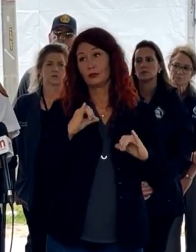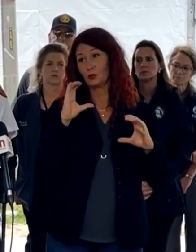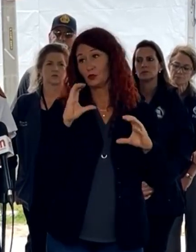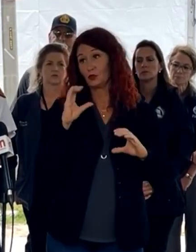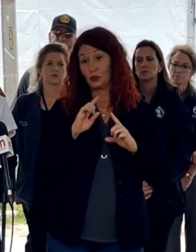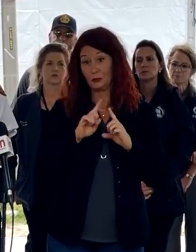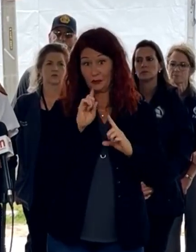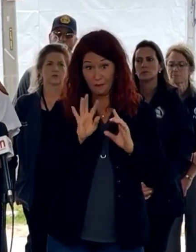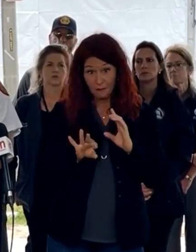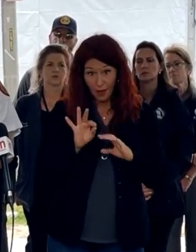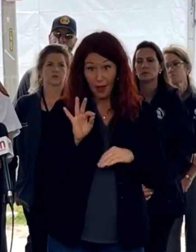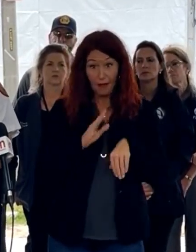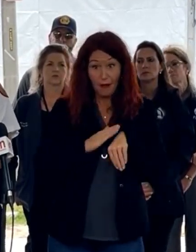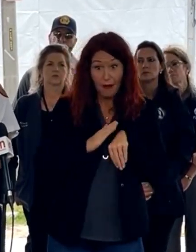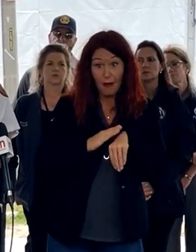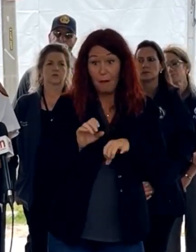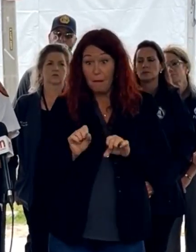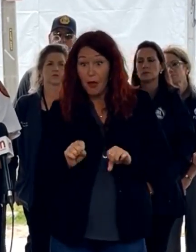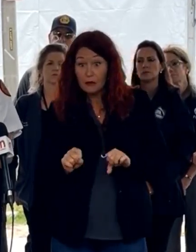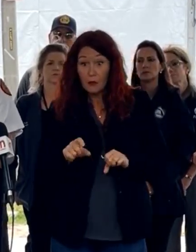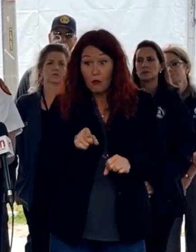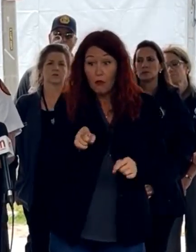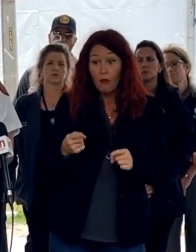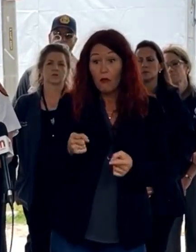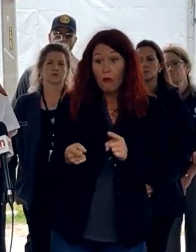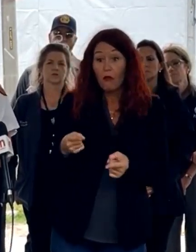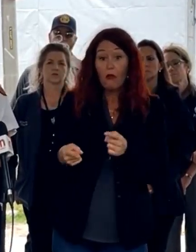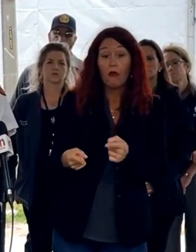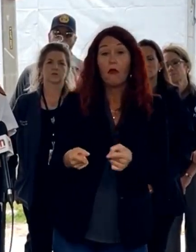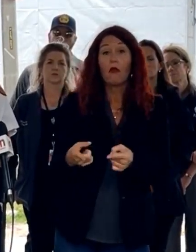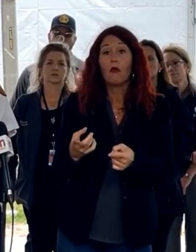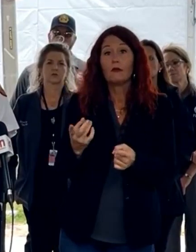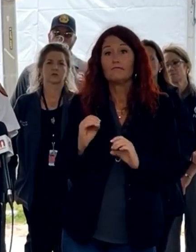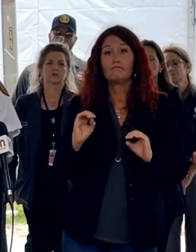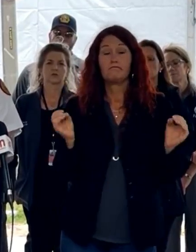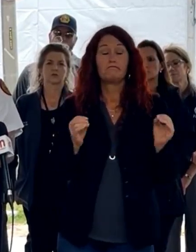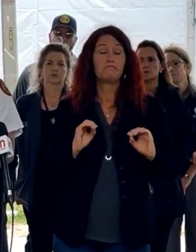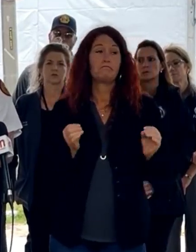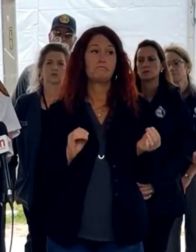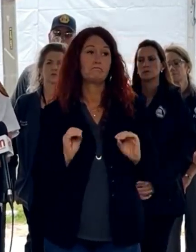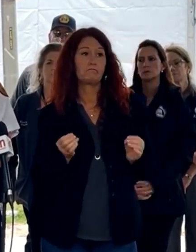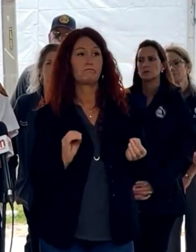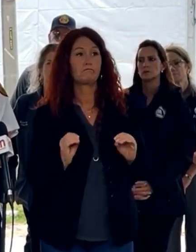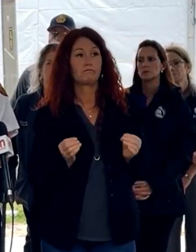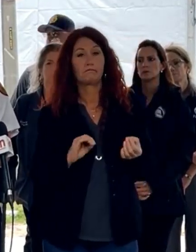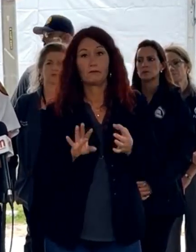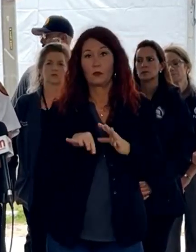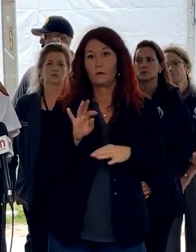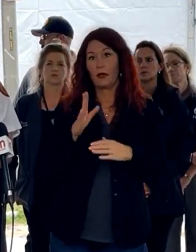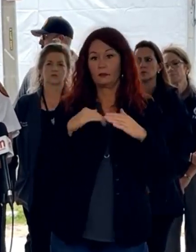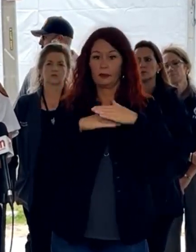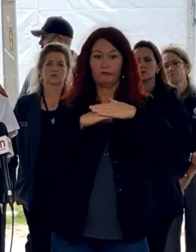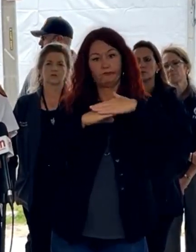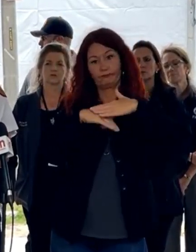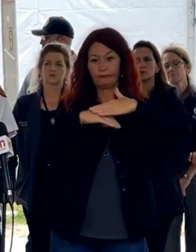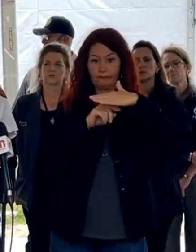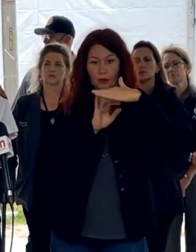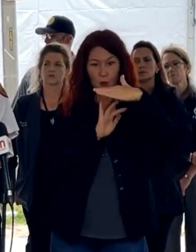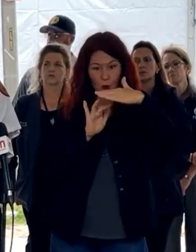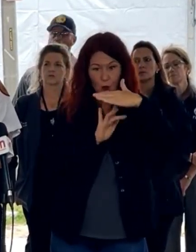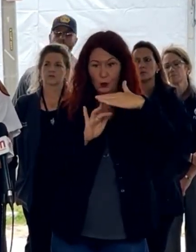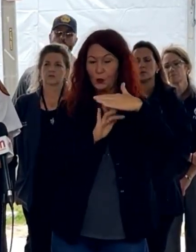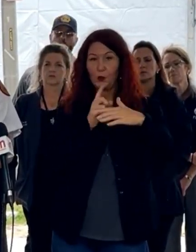that sense, the key things we're looking for all throughout in regards to void space, livable spaces, we're not coming across that. So